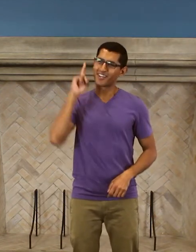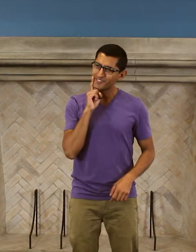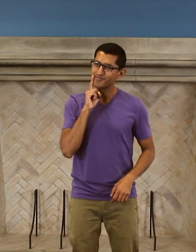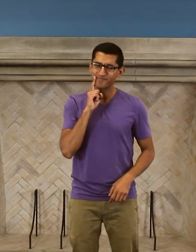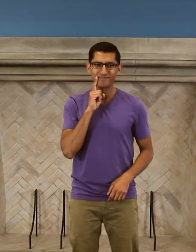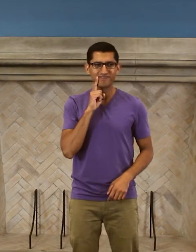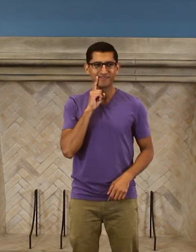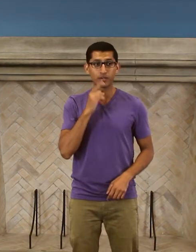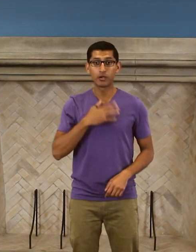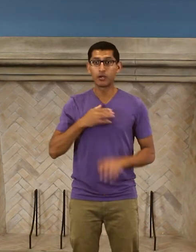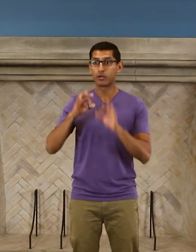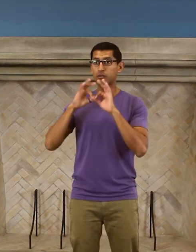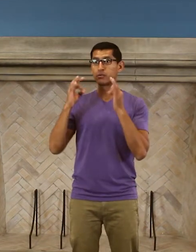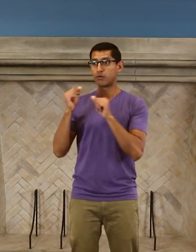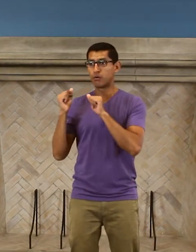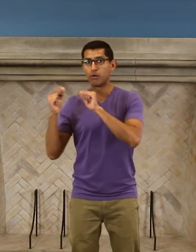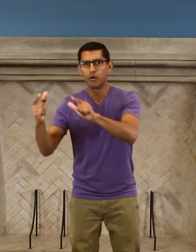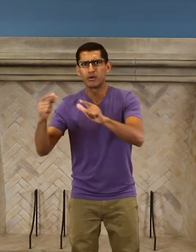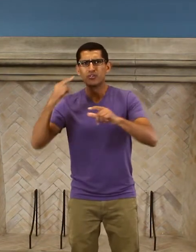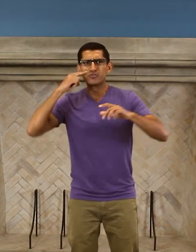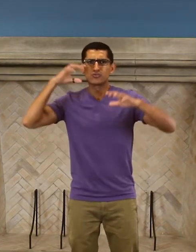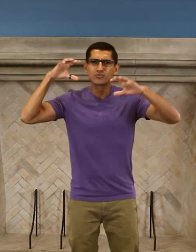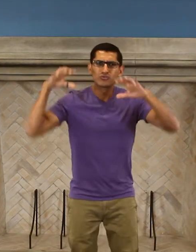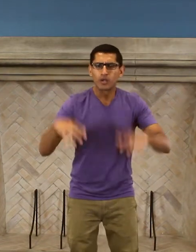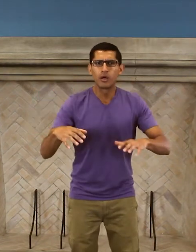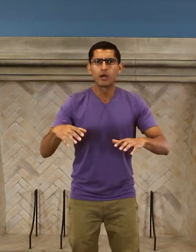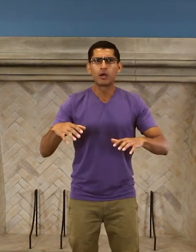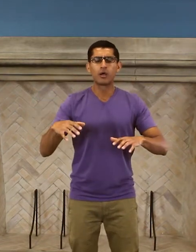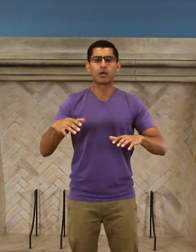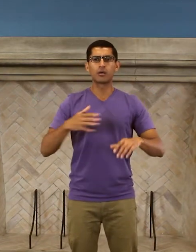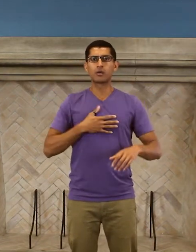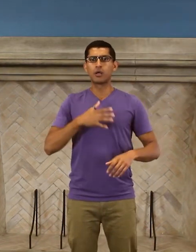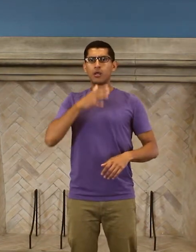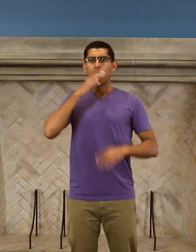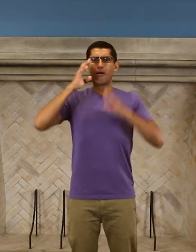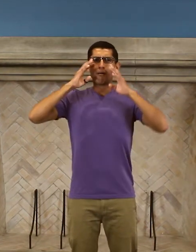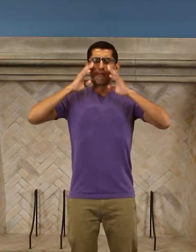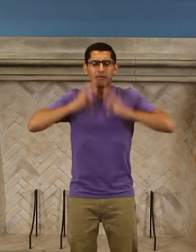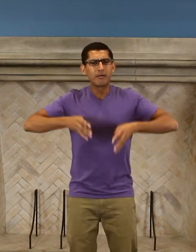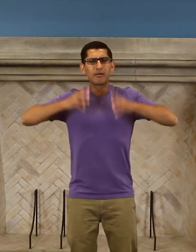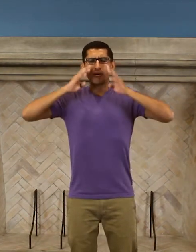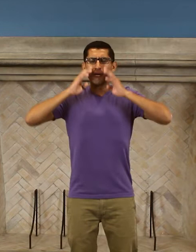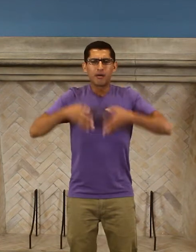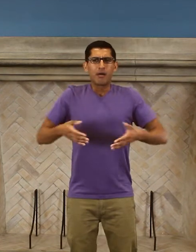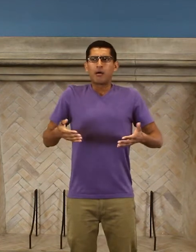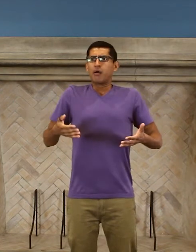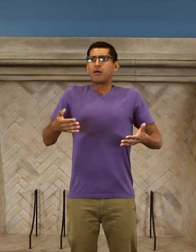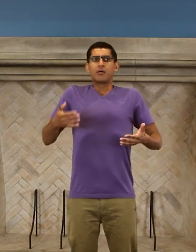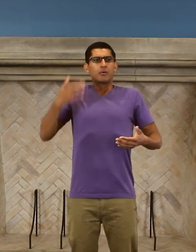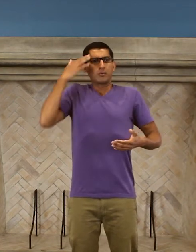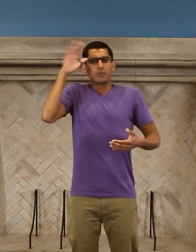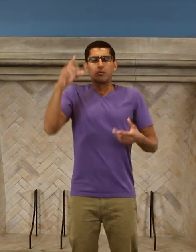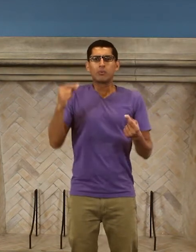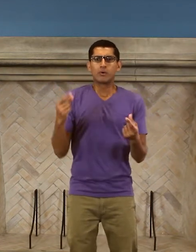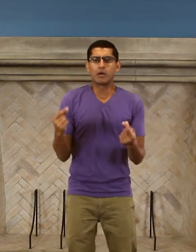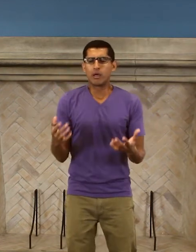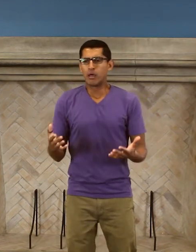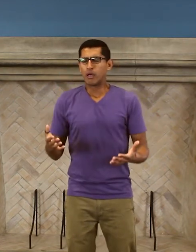said, yes, I am deaf. My family was shocked. My mom sobbed. They didn't know what to